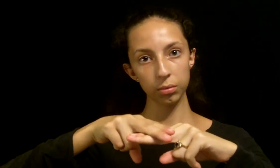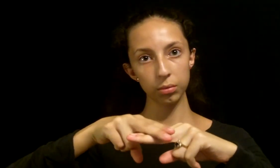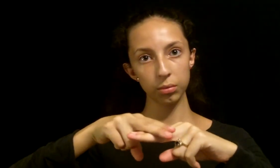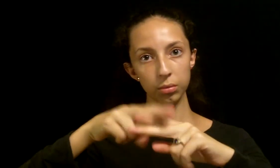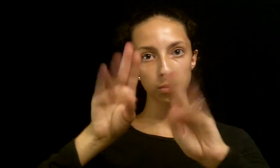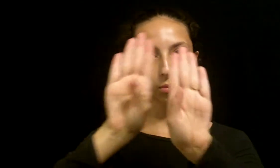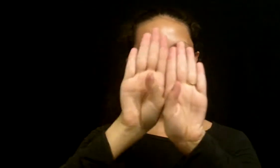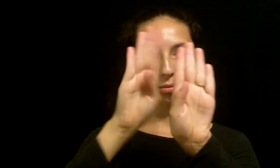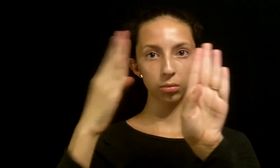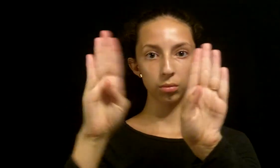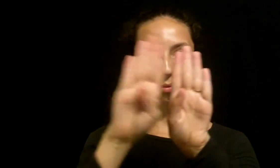door,